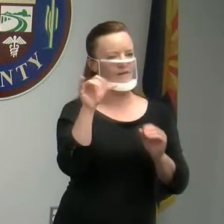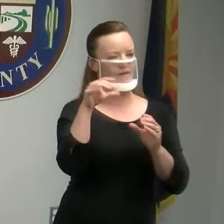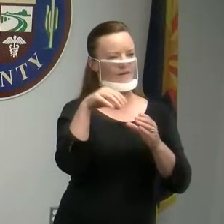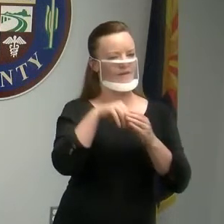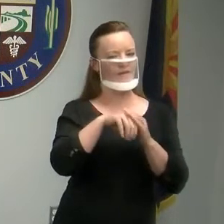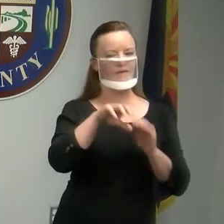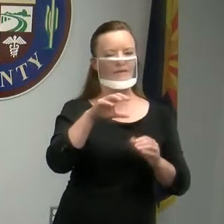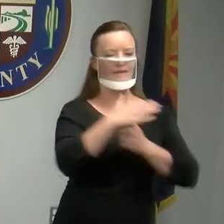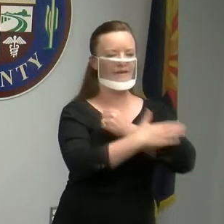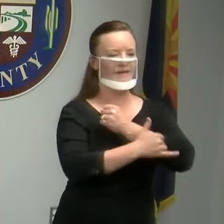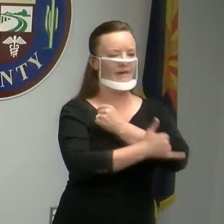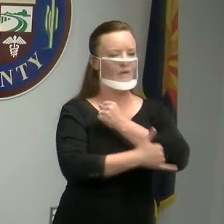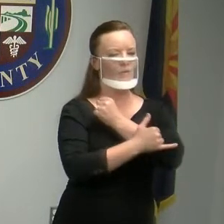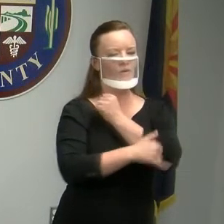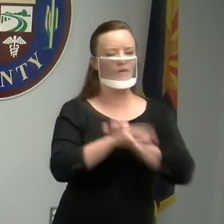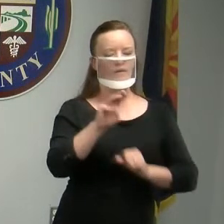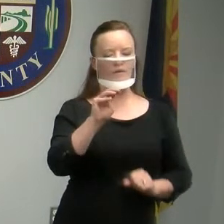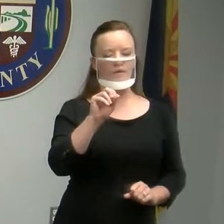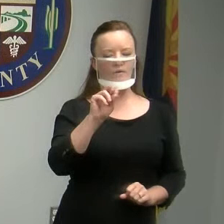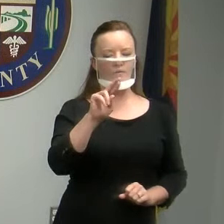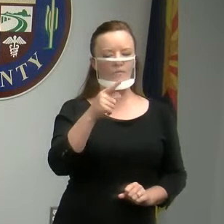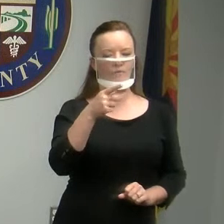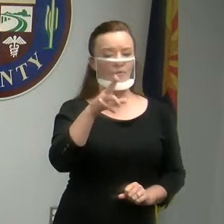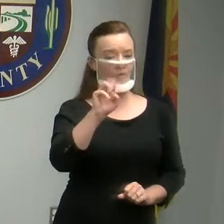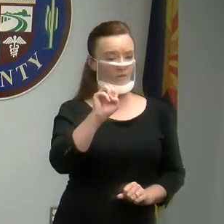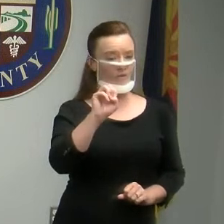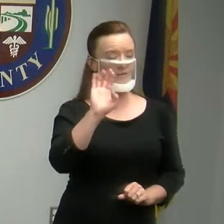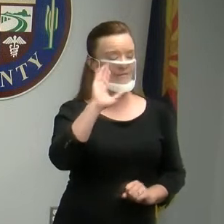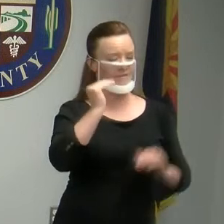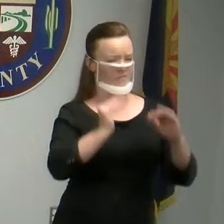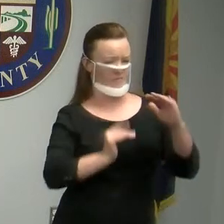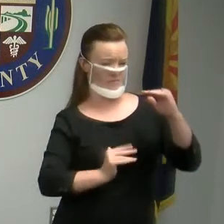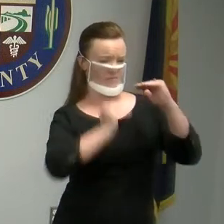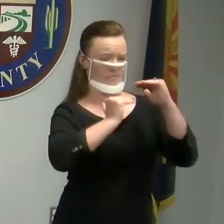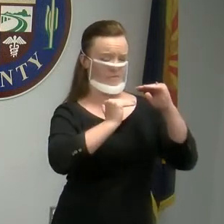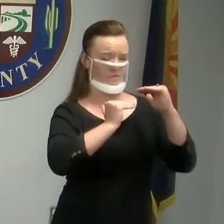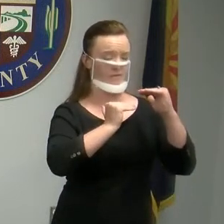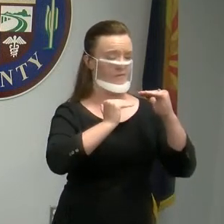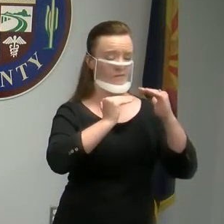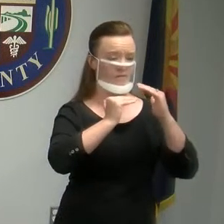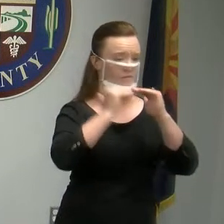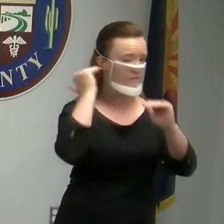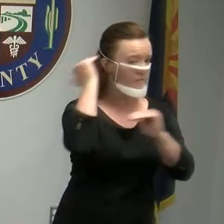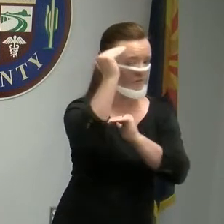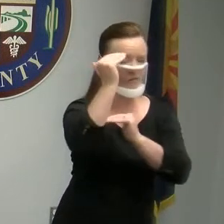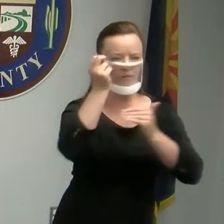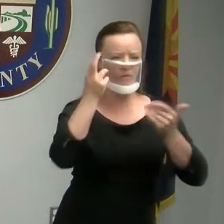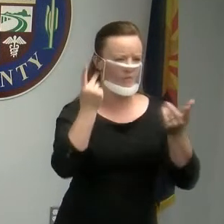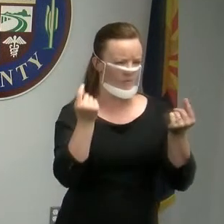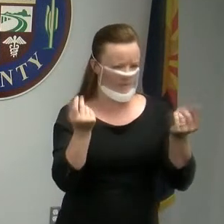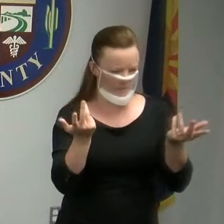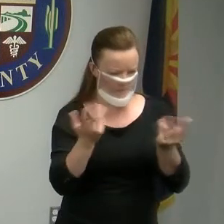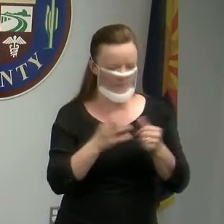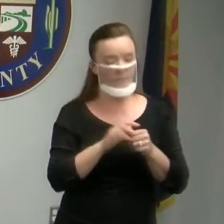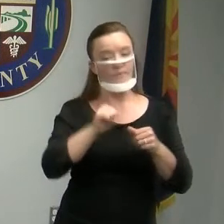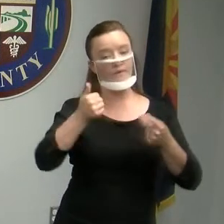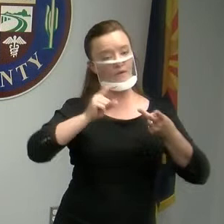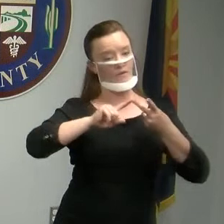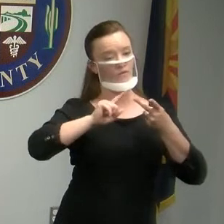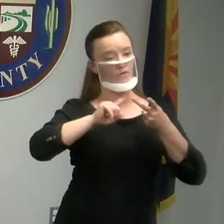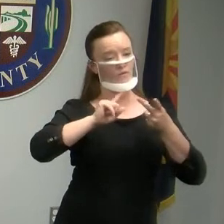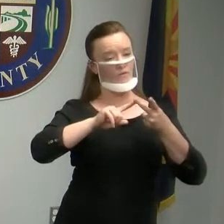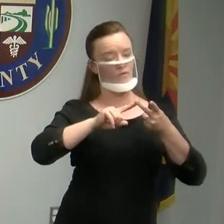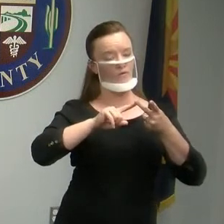Or is the county still approaching surge capacity or going the other way? And as another question, I might as well sneak it in here. What's being done to reduce